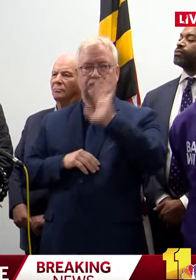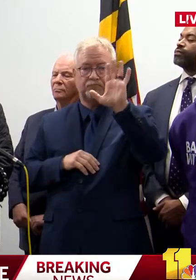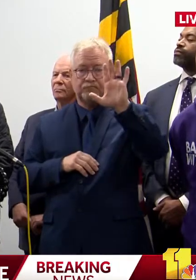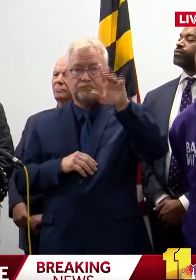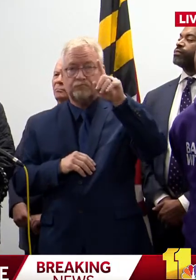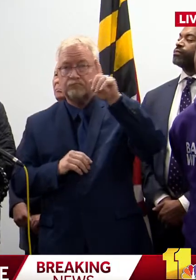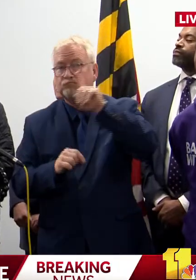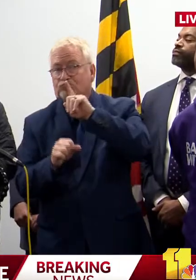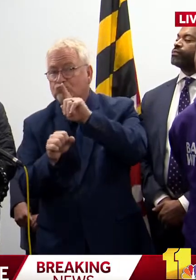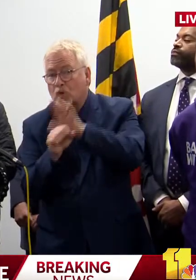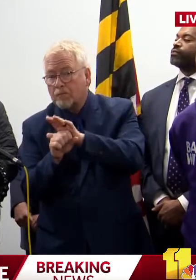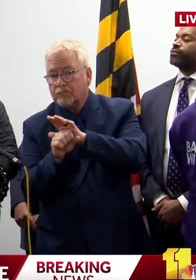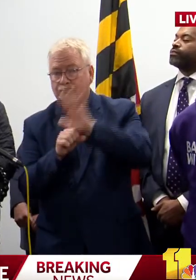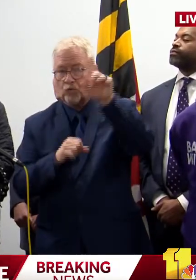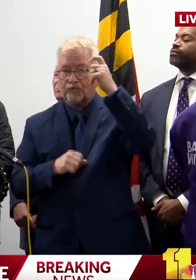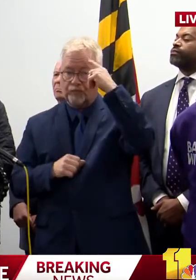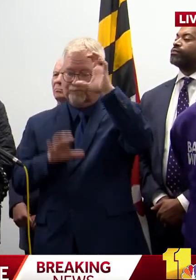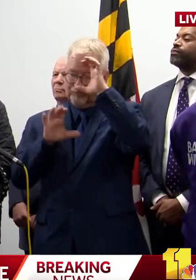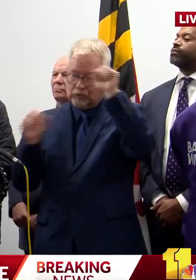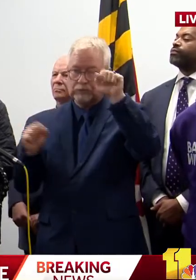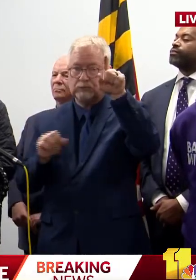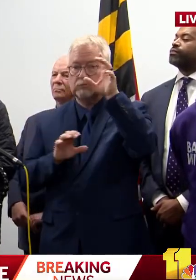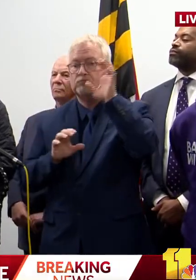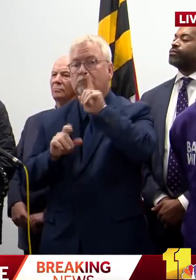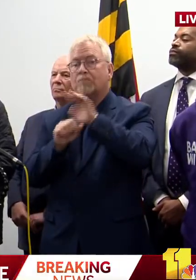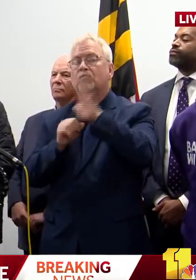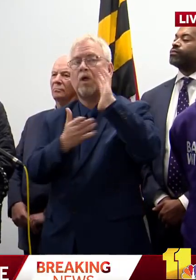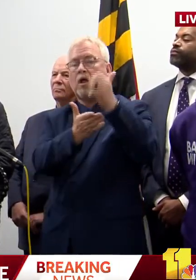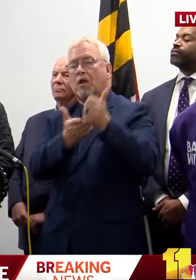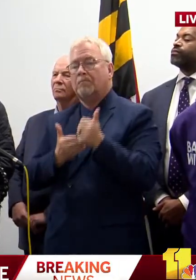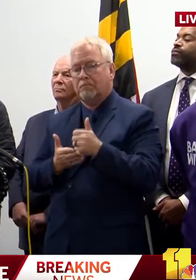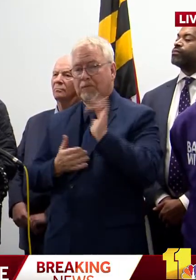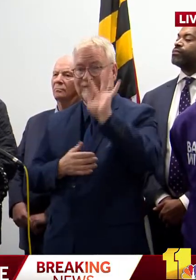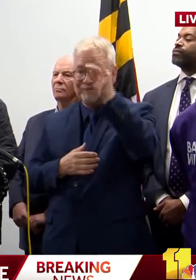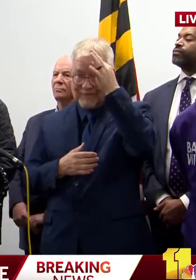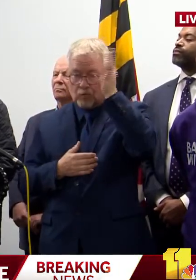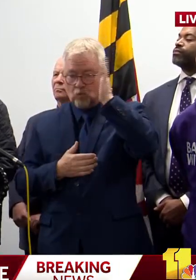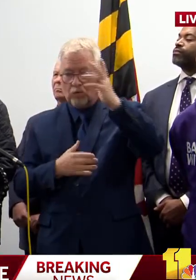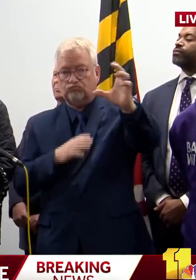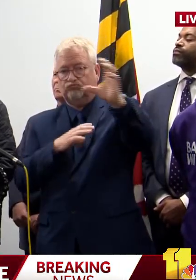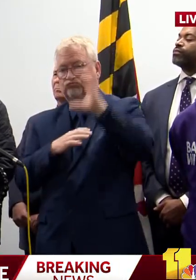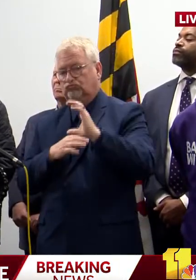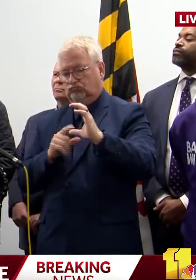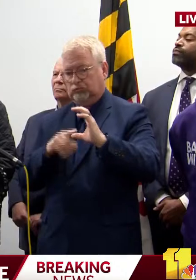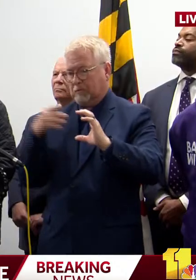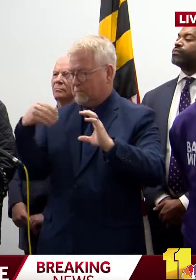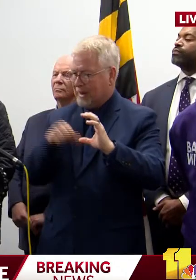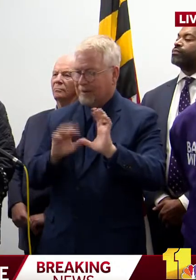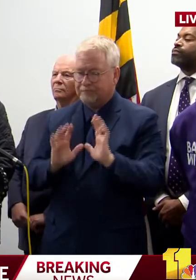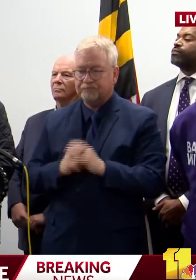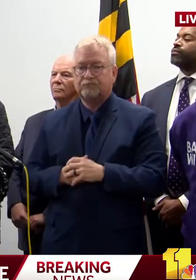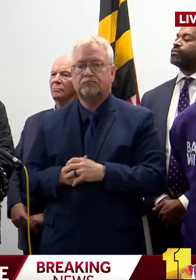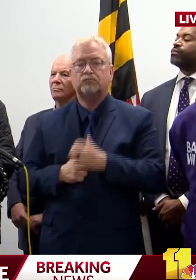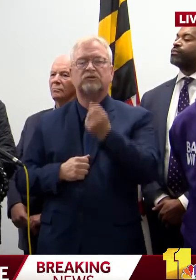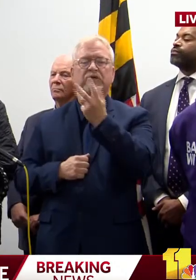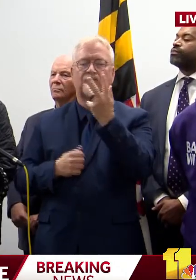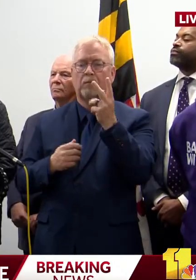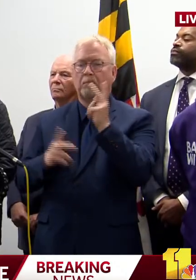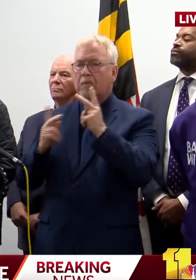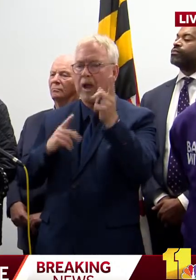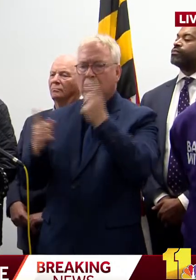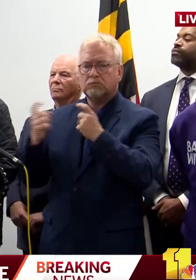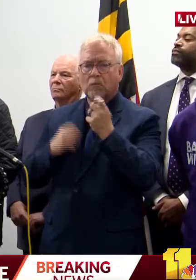that the federal government picks up the costs. Some have asked about the ship owners themselves. Obviously,